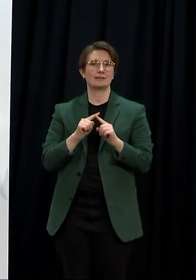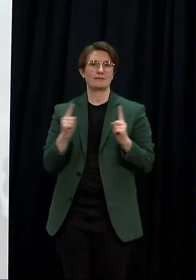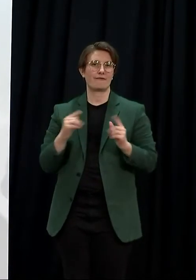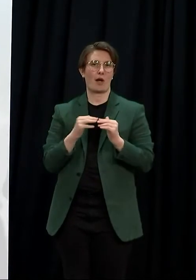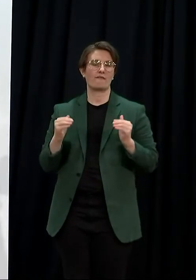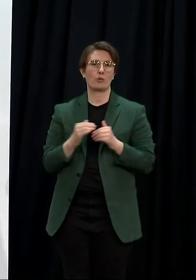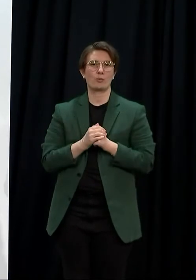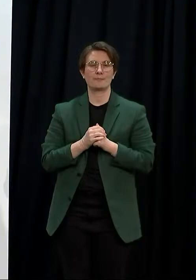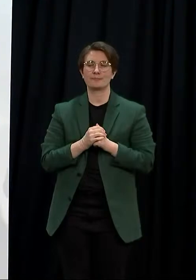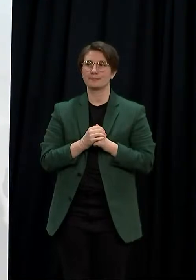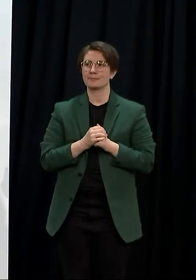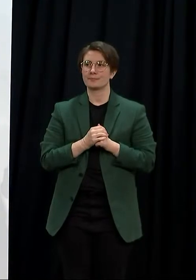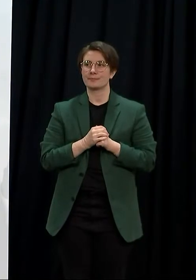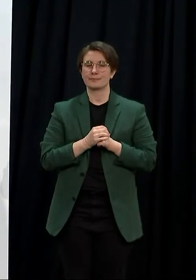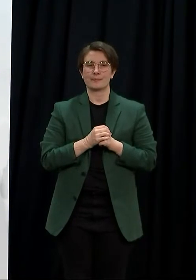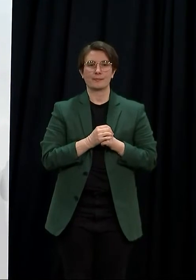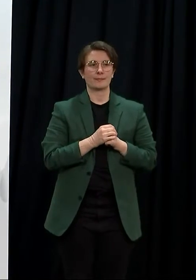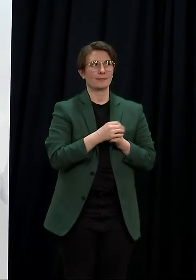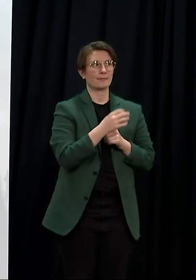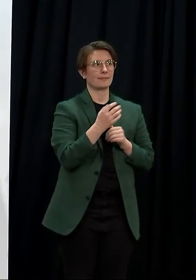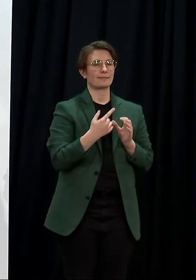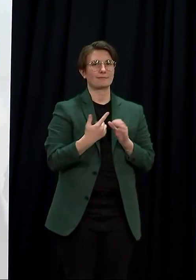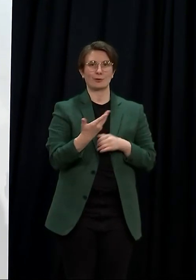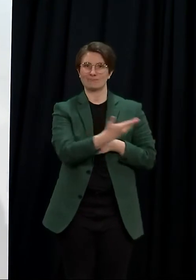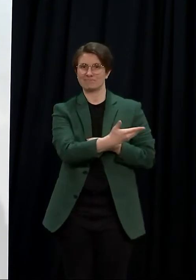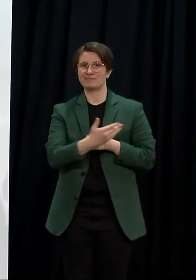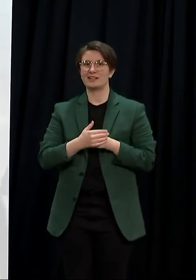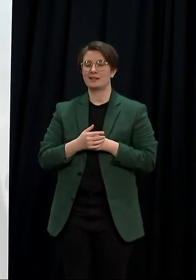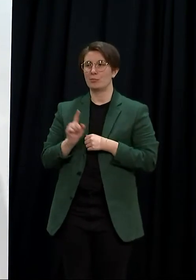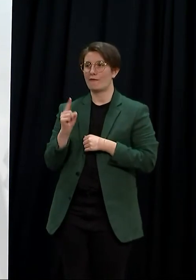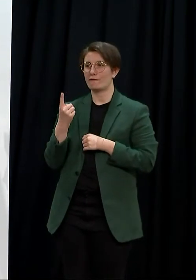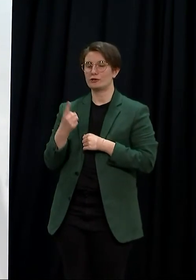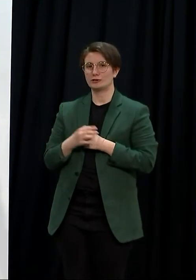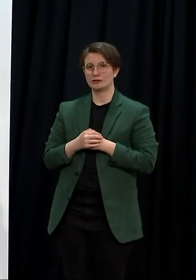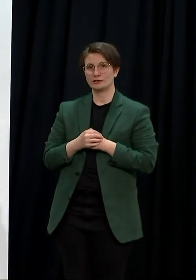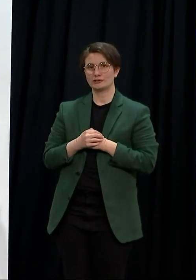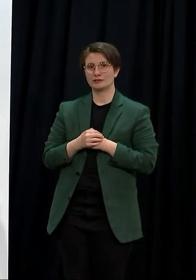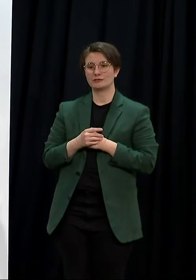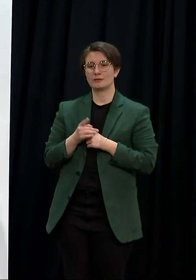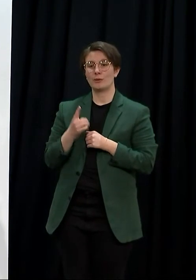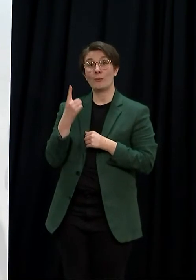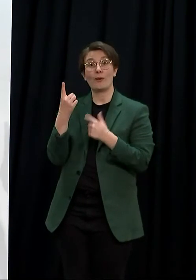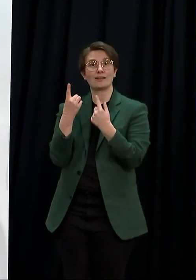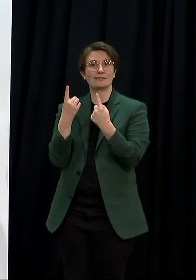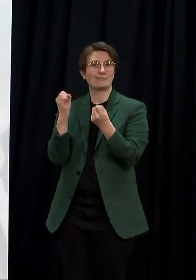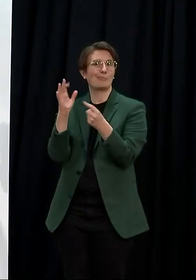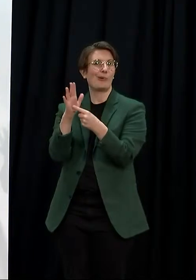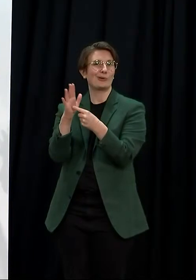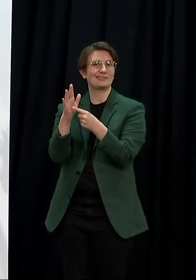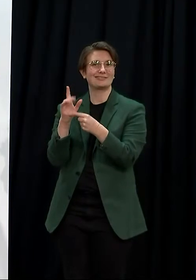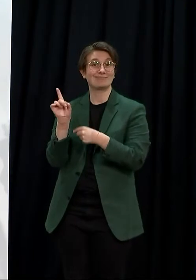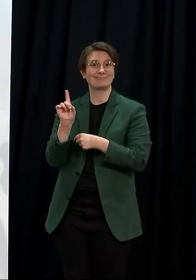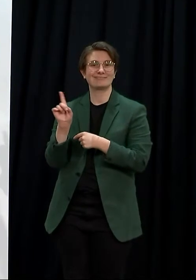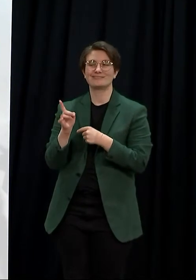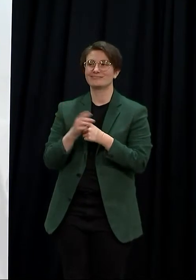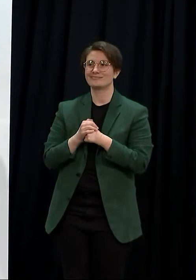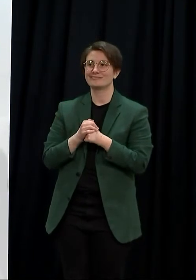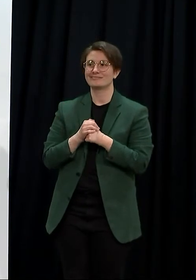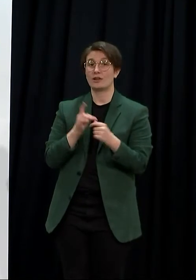look, I'll let Dr. Bloomfield answer too, but for one of the things that I always look for is of those